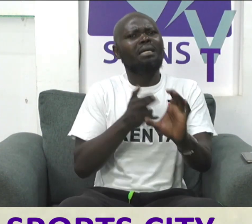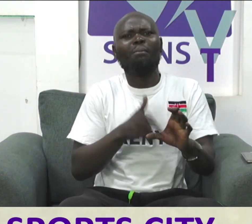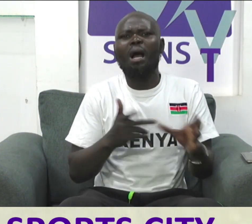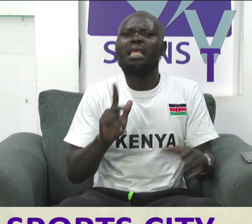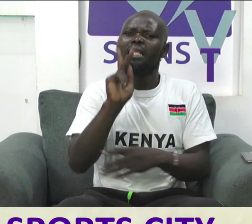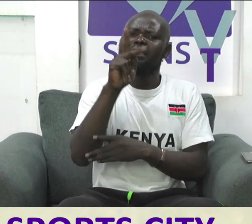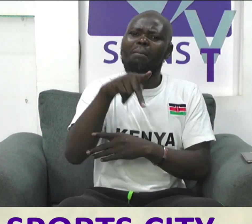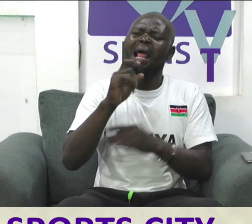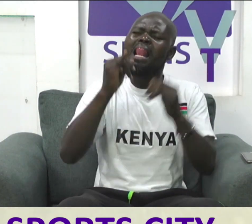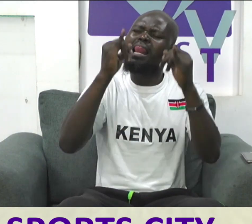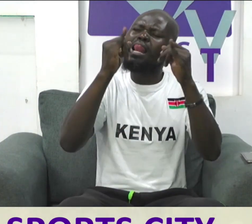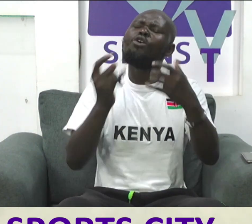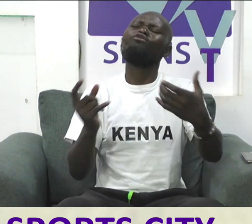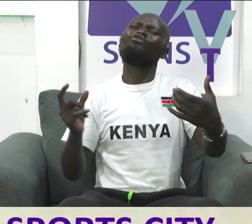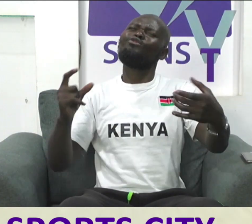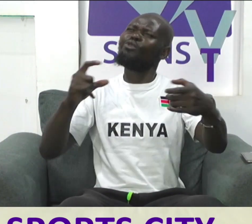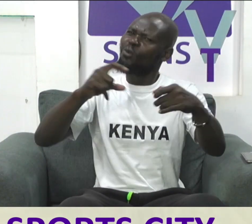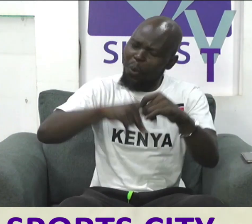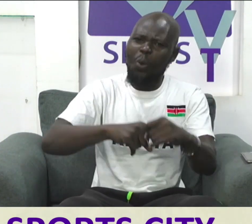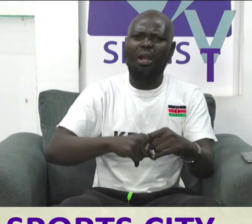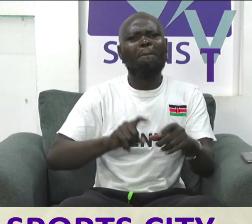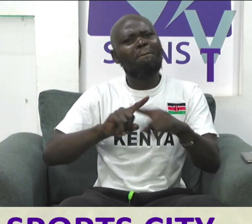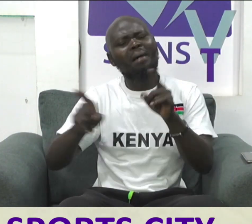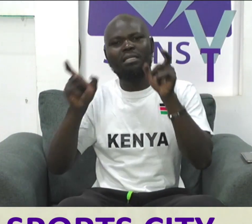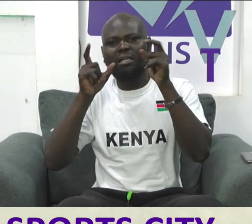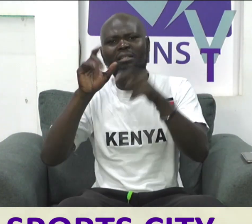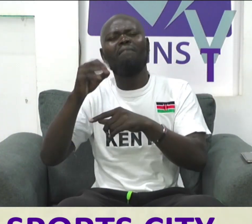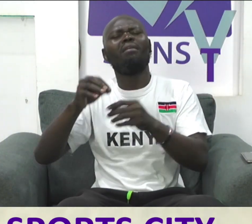And just imagine Muranga have joined the KPL in